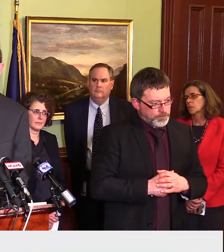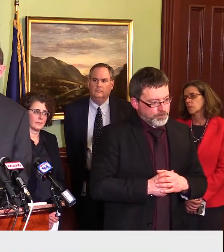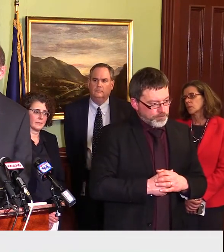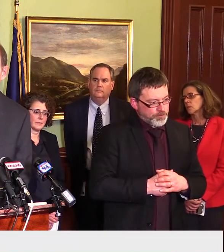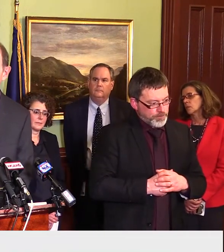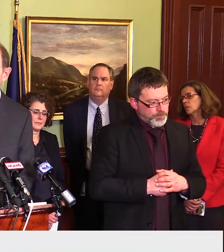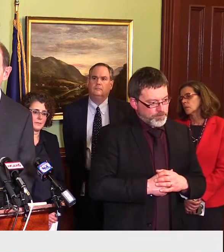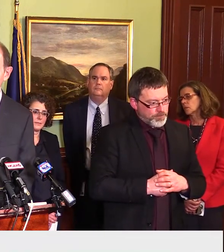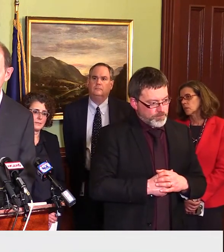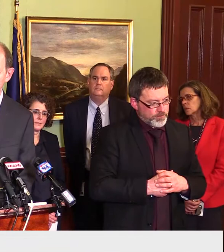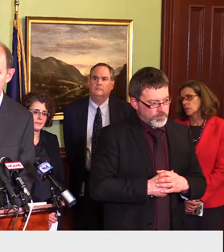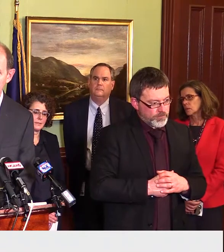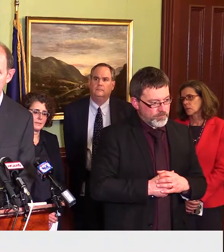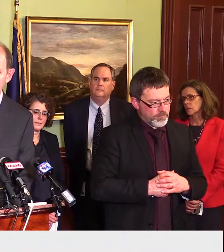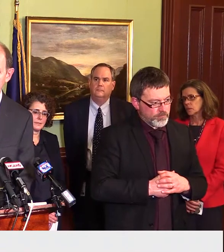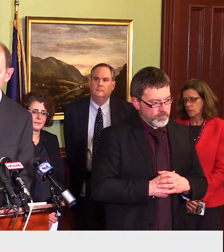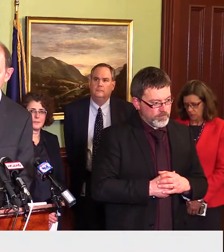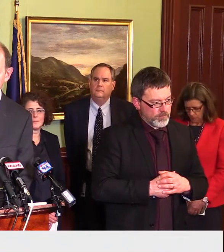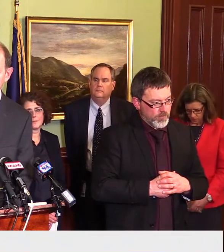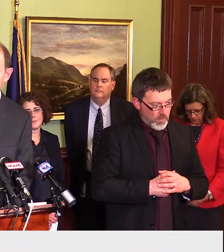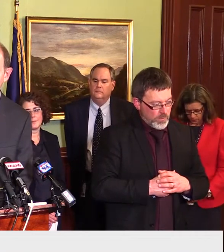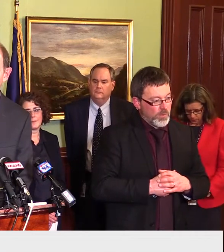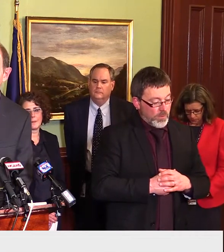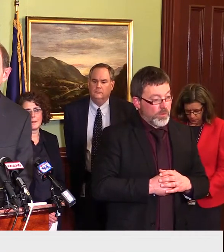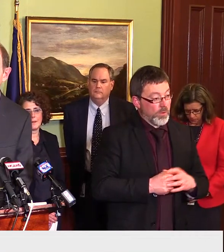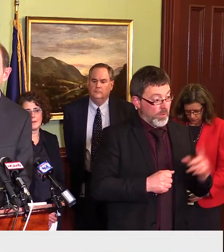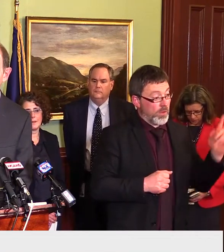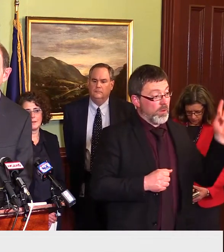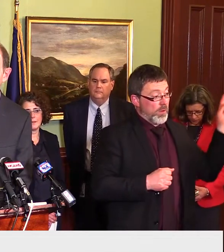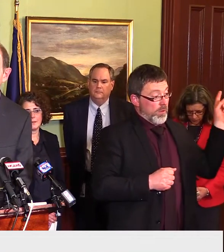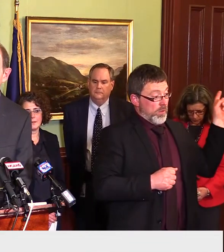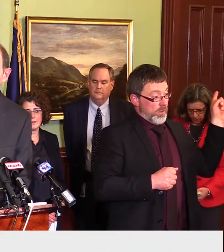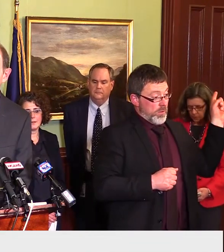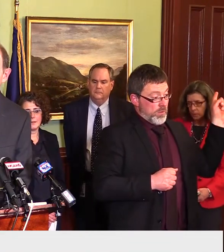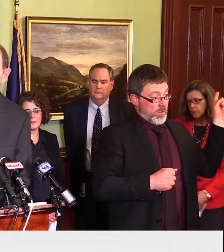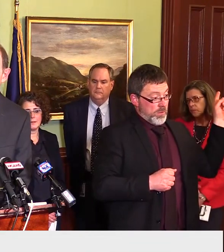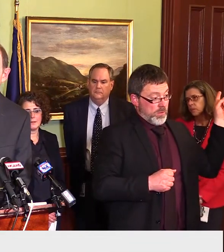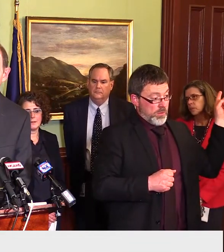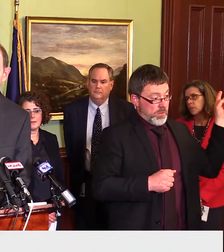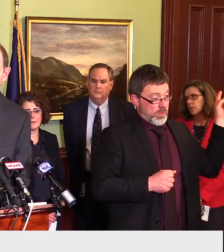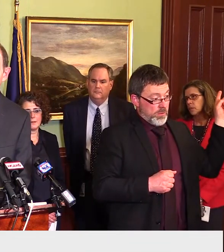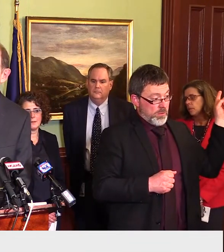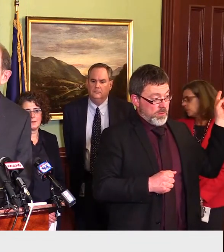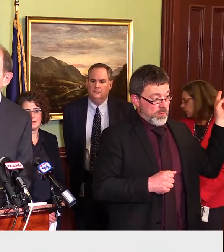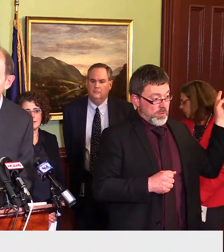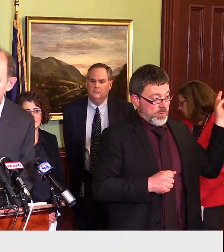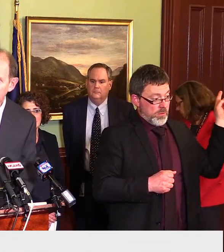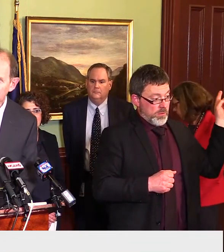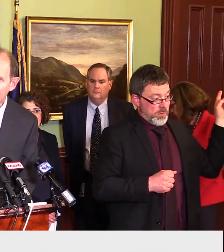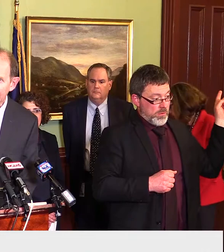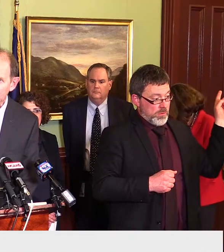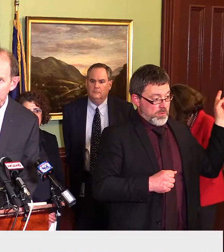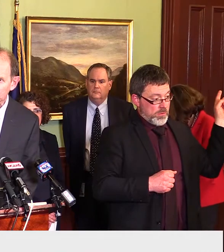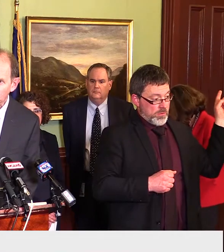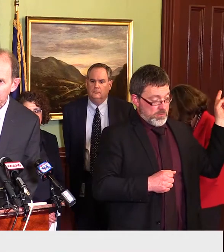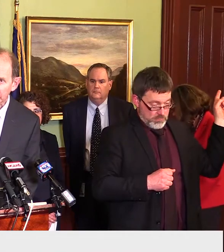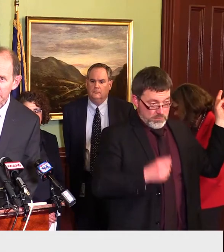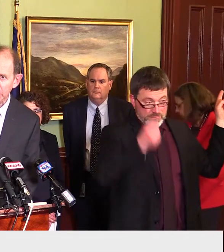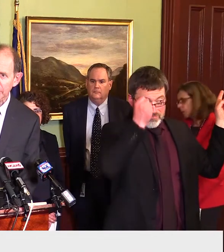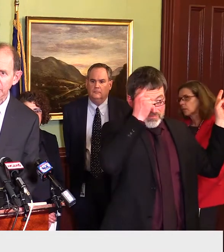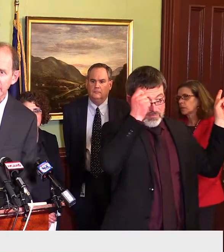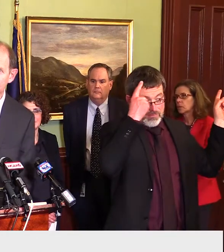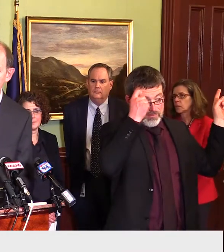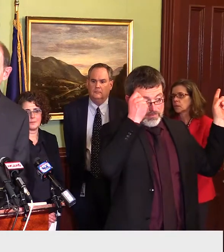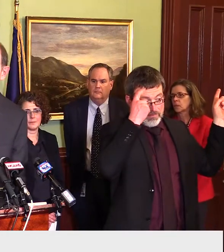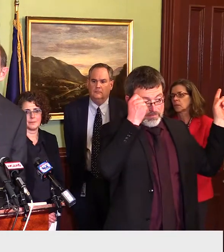this virus in our population. So we changed that immediately. So I don't want to say the federal guidance is poor,